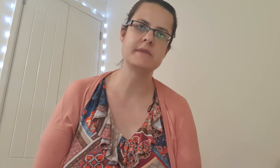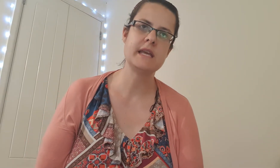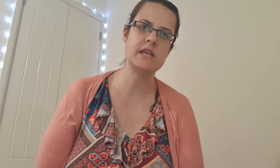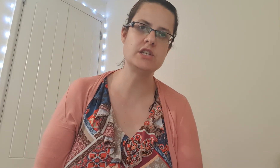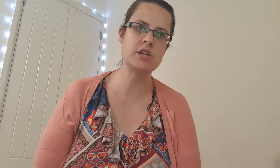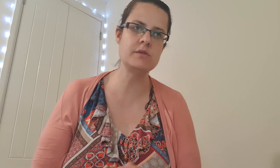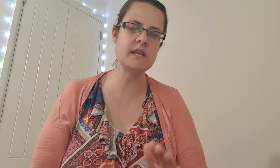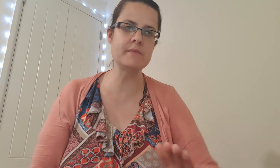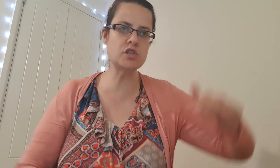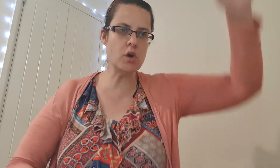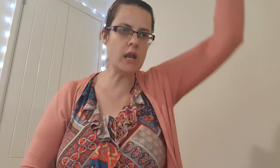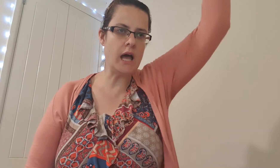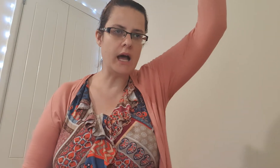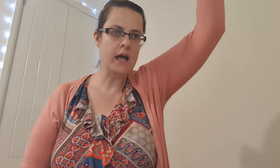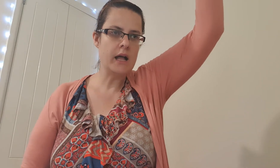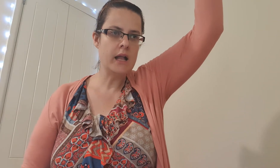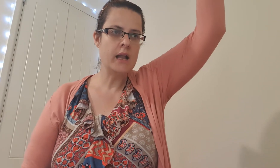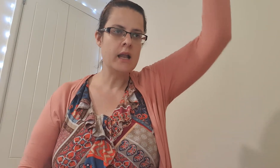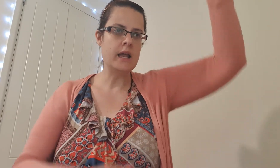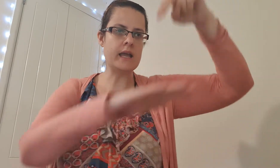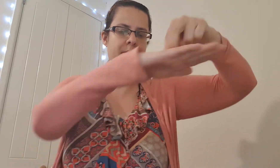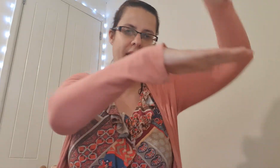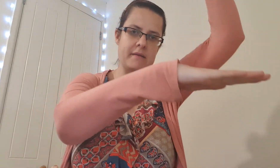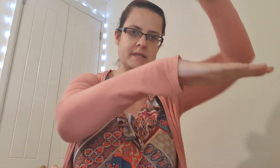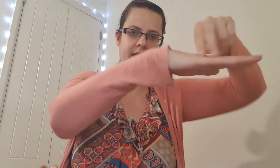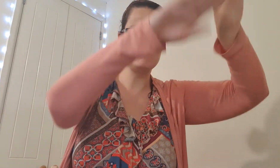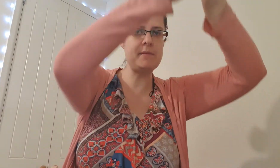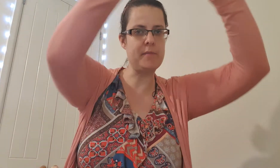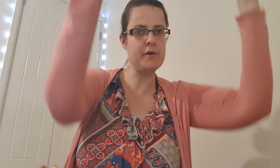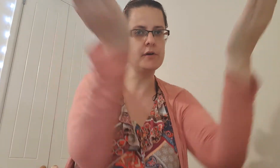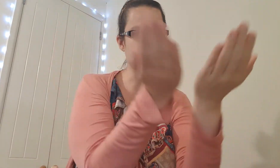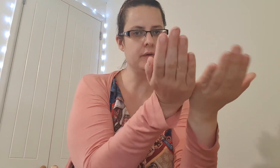he shoots up taller, like a bouncing rubber ball.